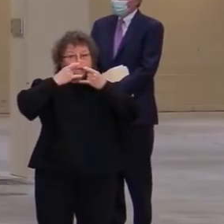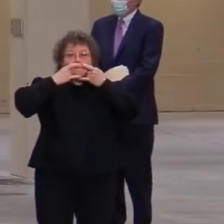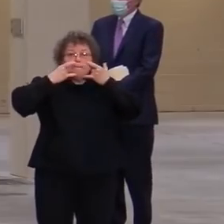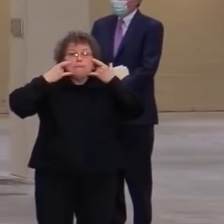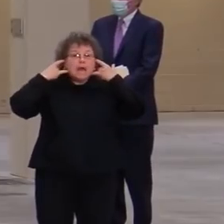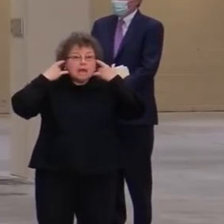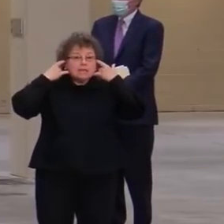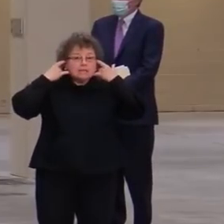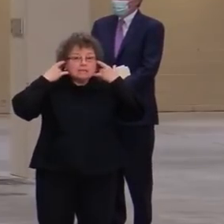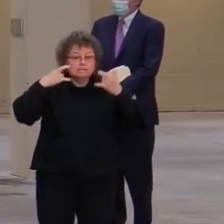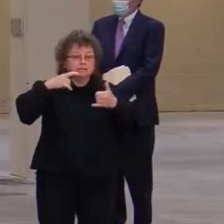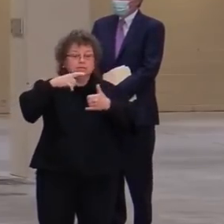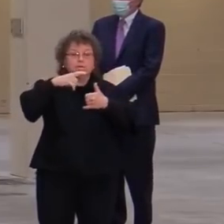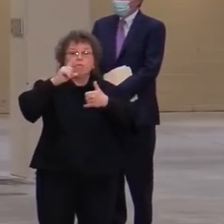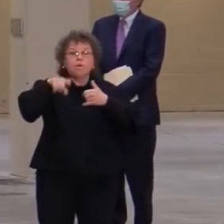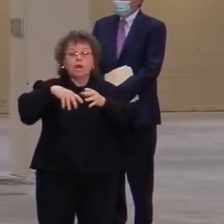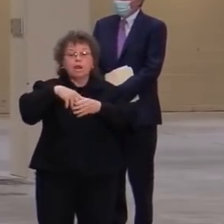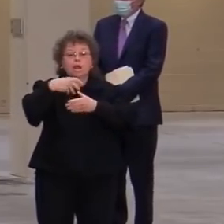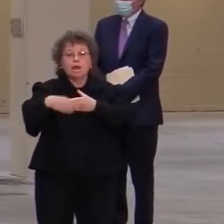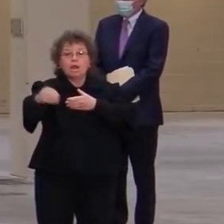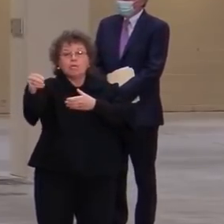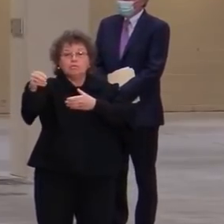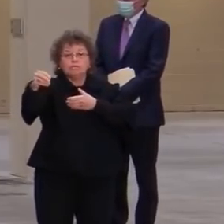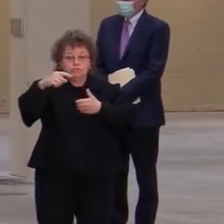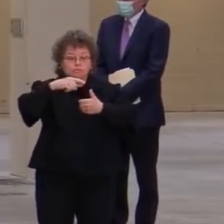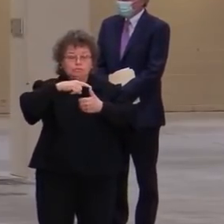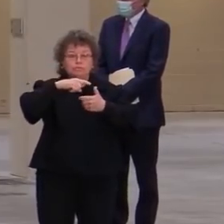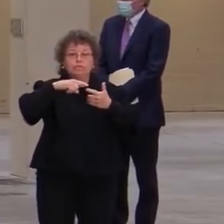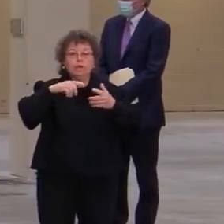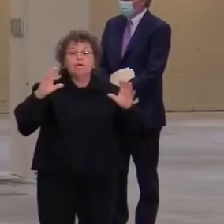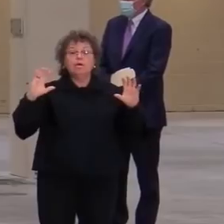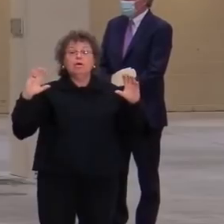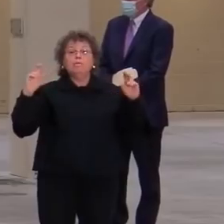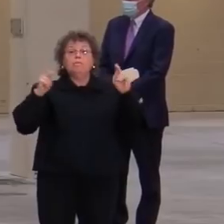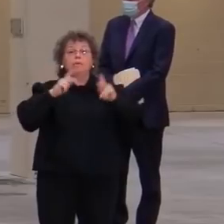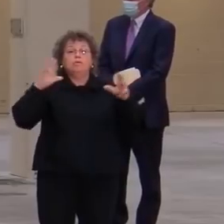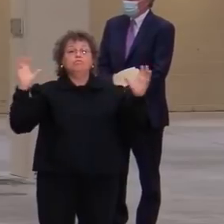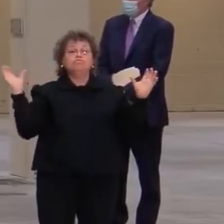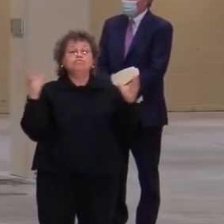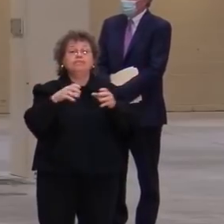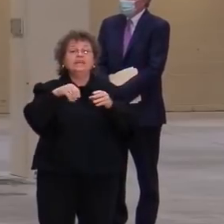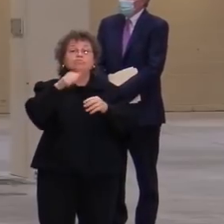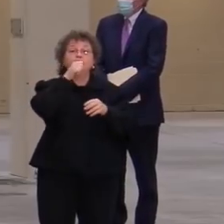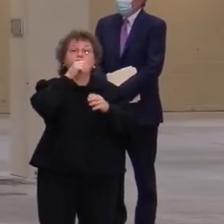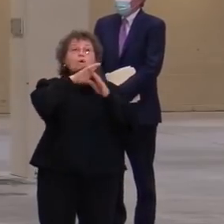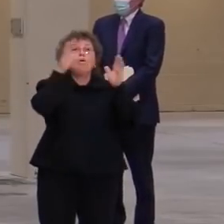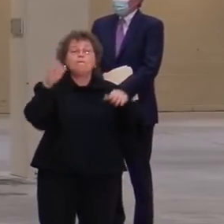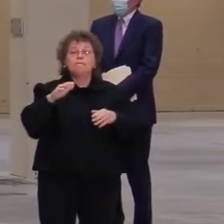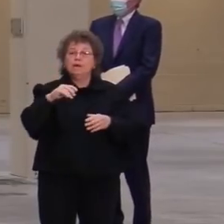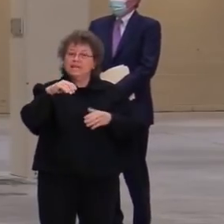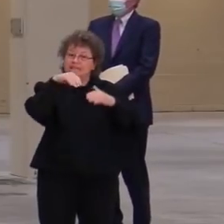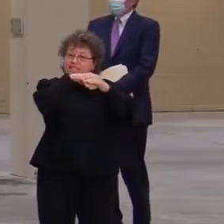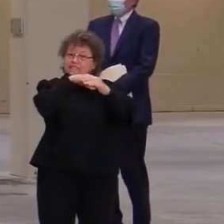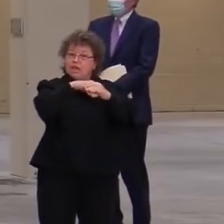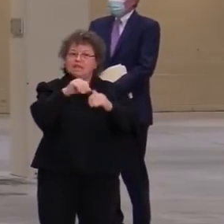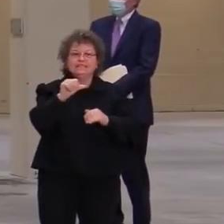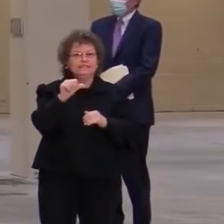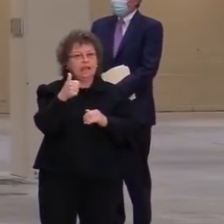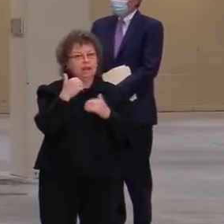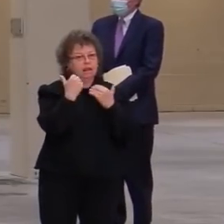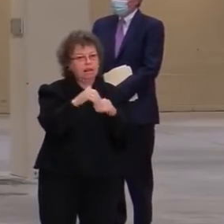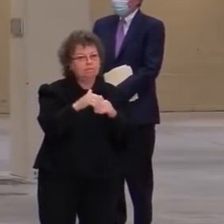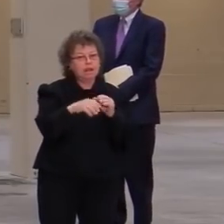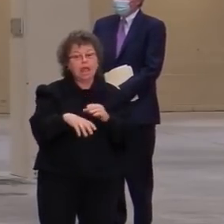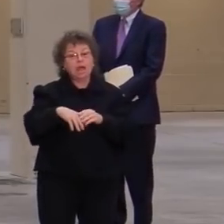need to wear a face covering when you leave your house. Gathering limits at private residences remain at 10 indoors and 25